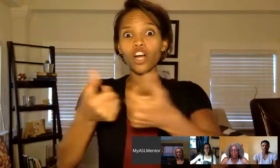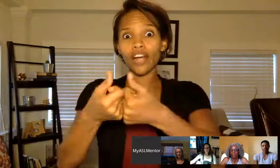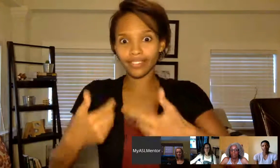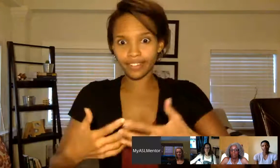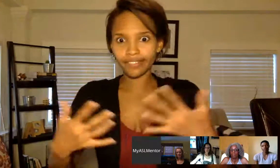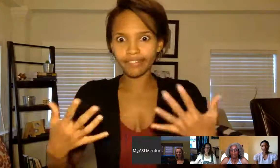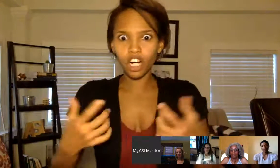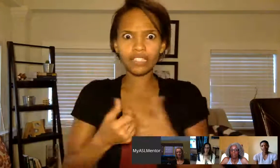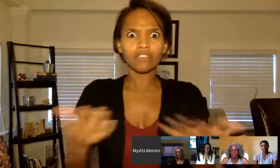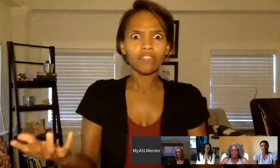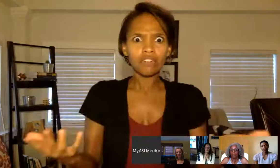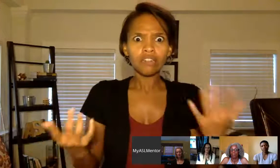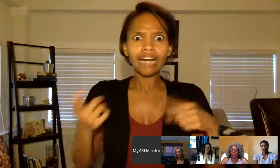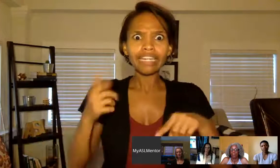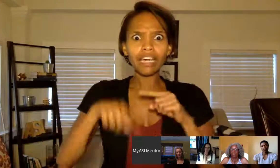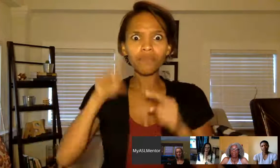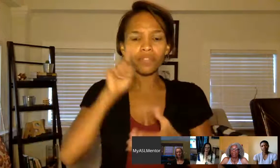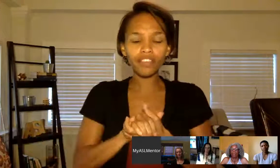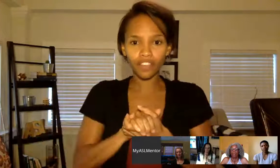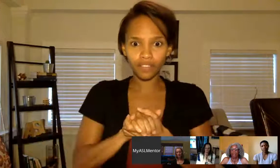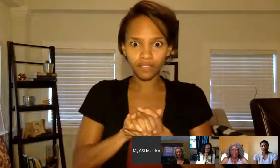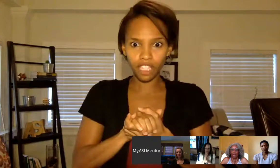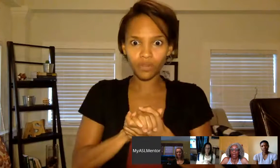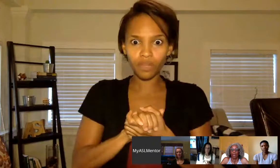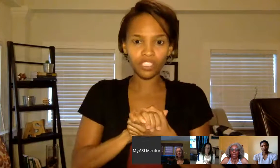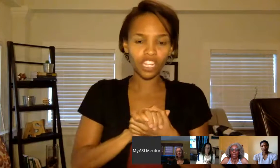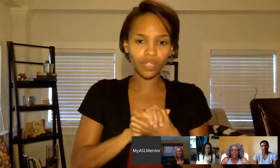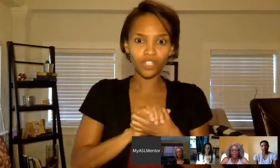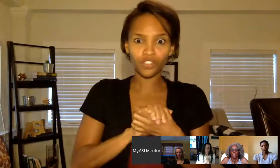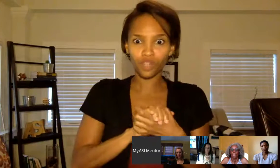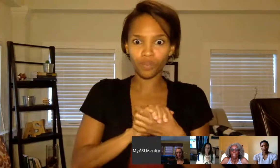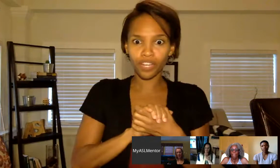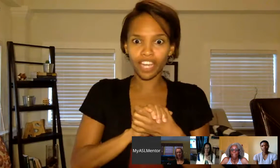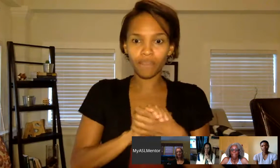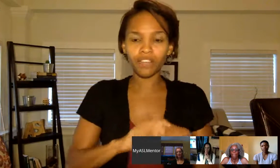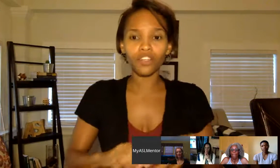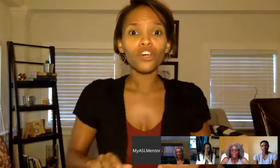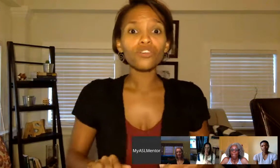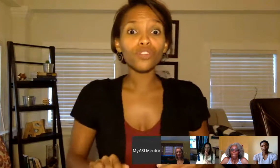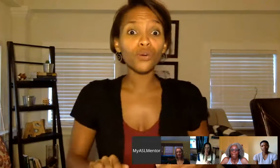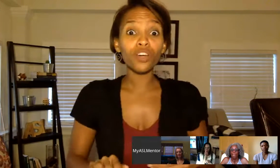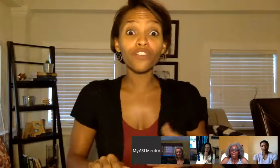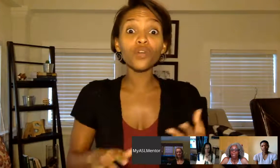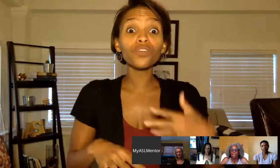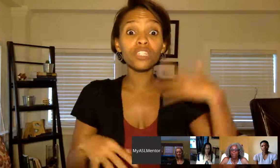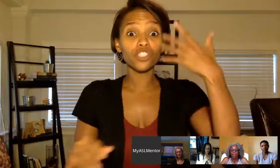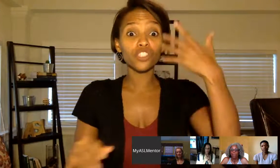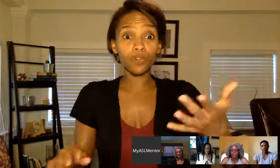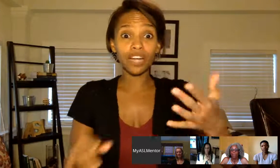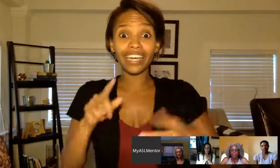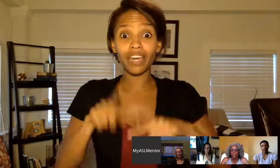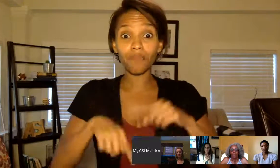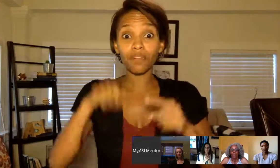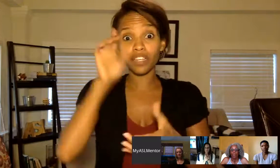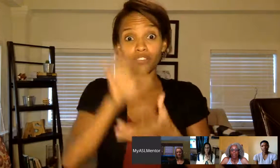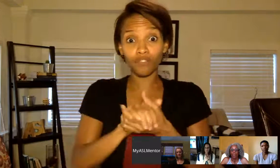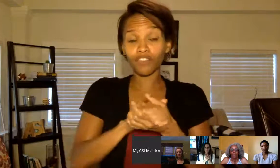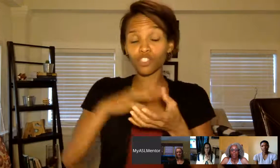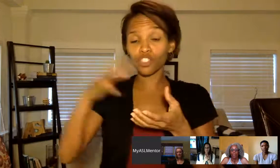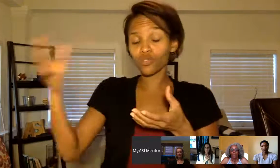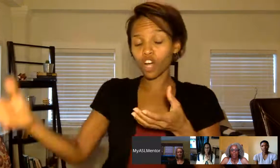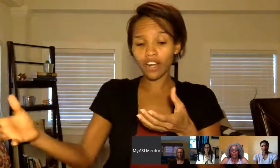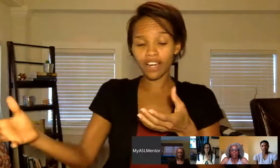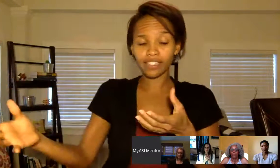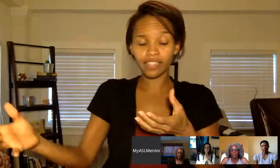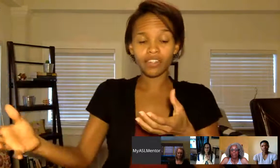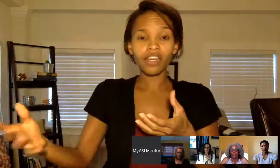a car accident. Oh, I can't believe it. That's what you're interpreting. Can't believe it. So if you were to interpret "I can't believe" in reference